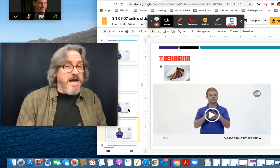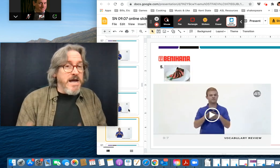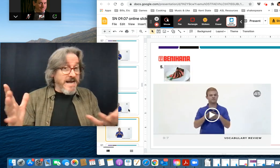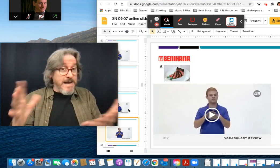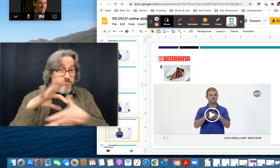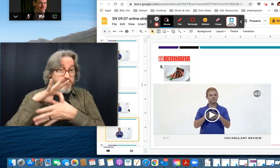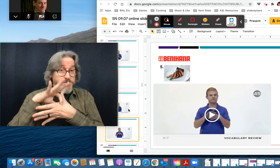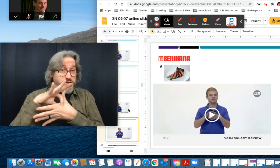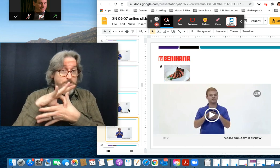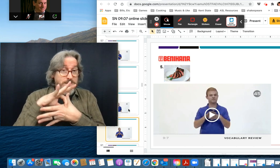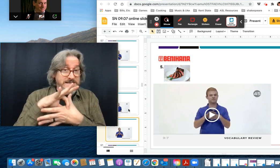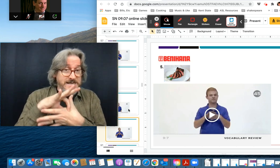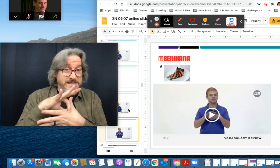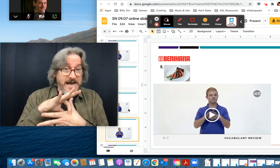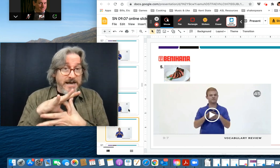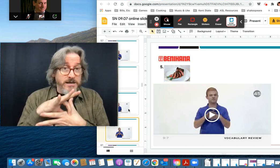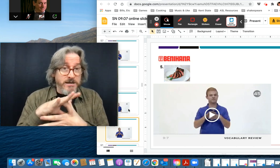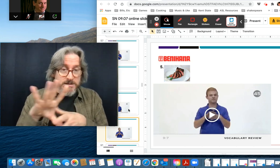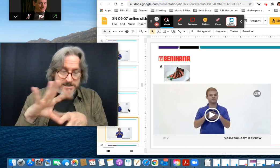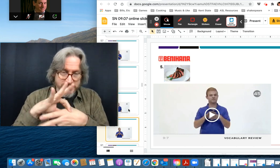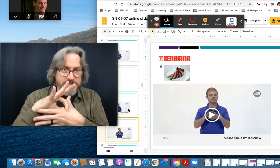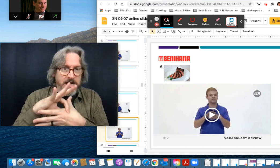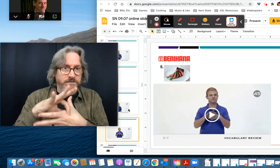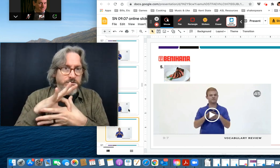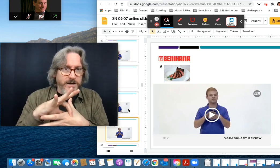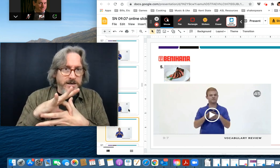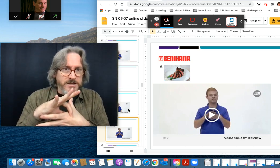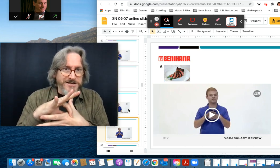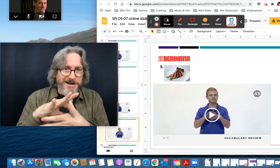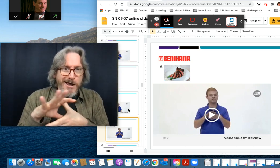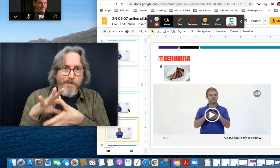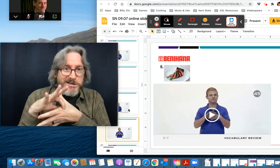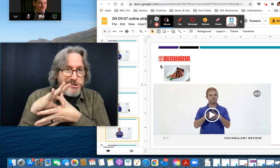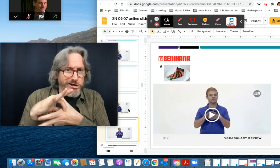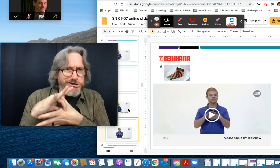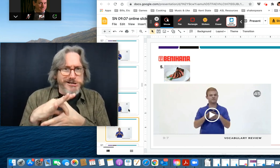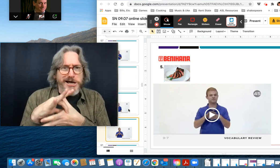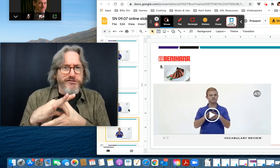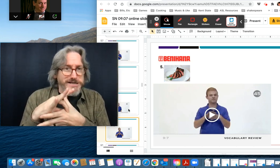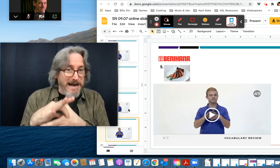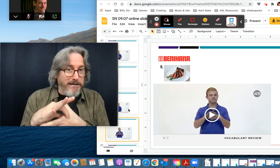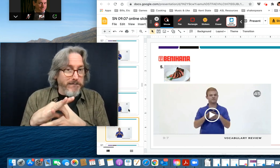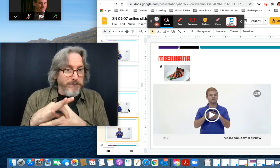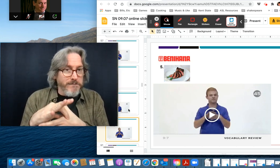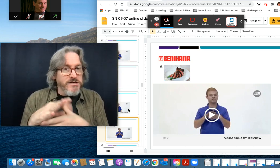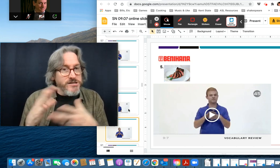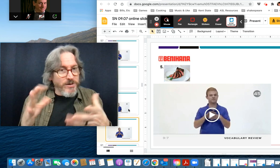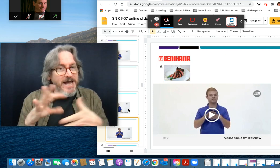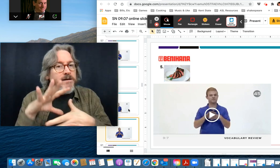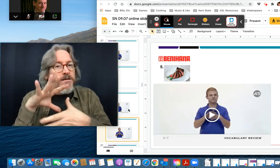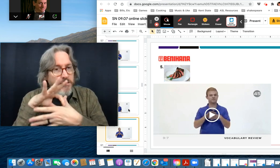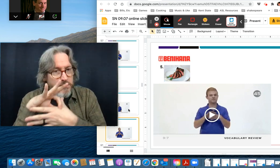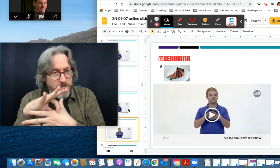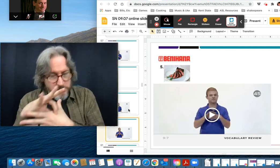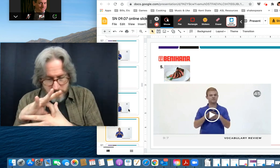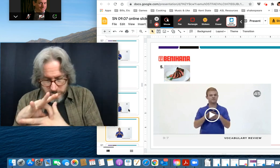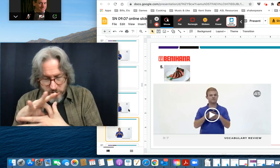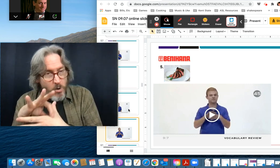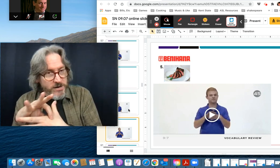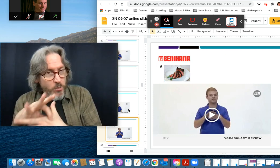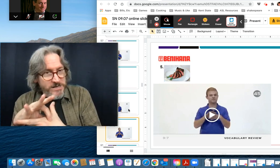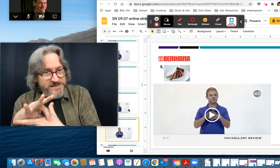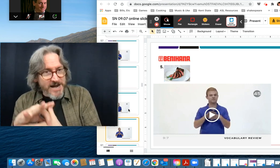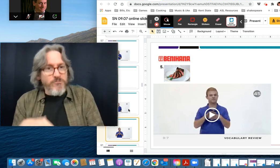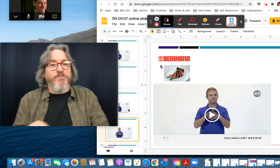Meat. Now, again, so meat and steak. This is the sign for meat, but this is also the sign for steak. So again,